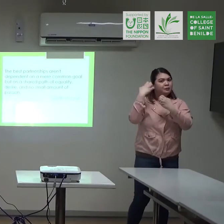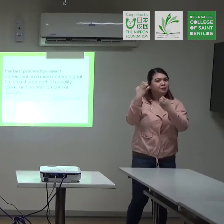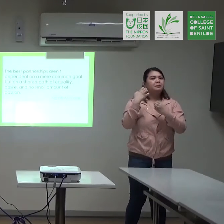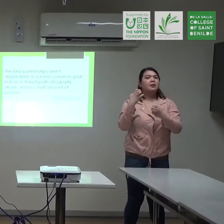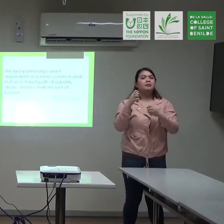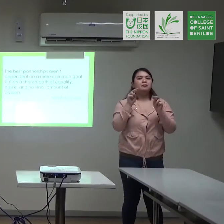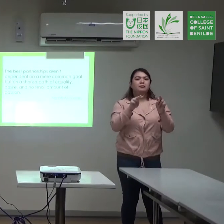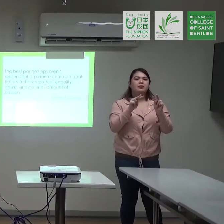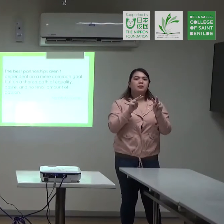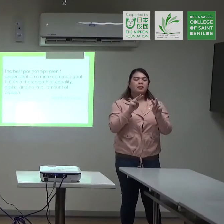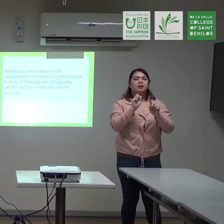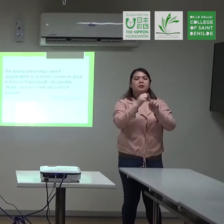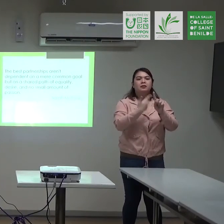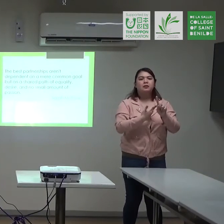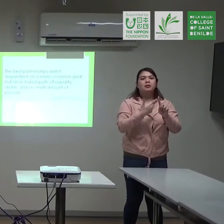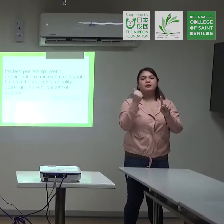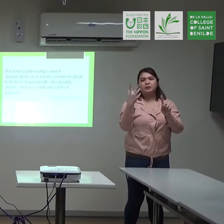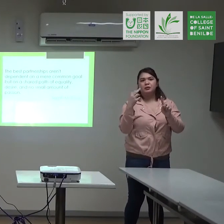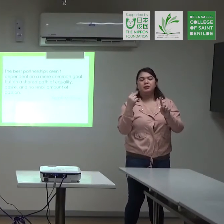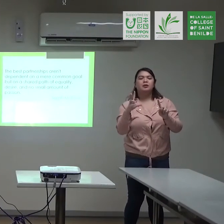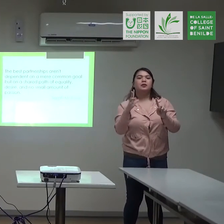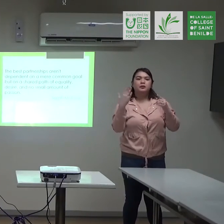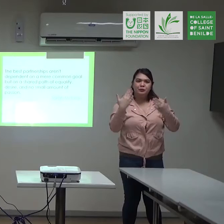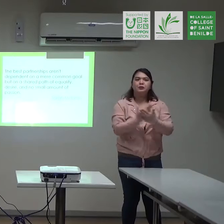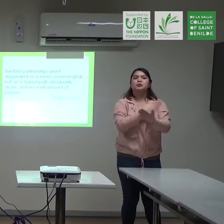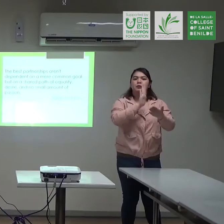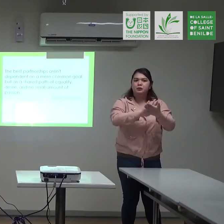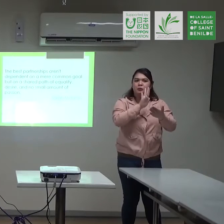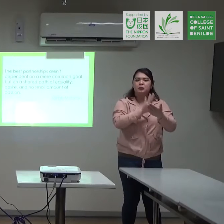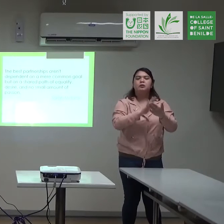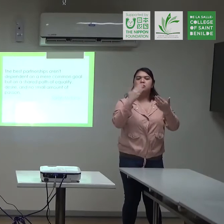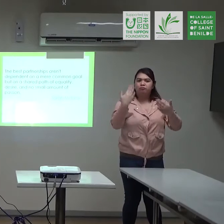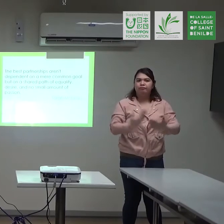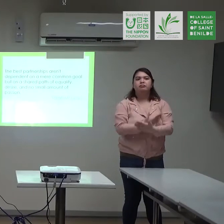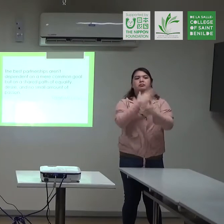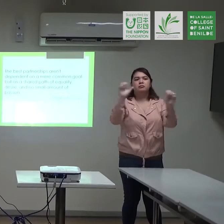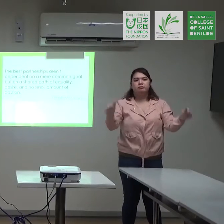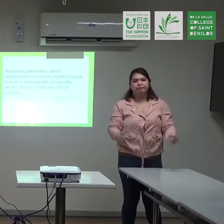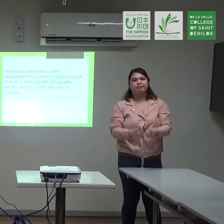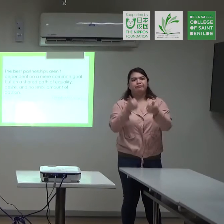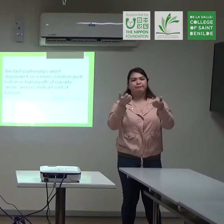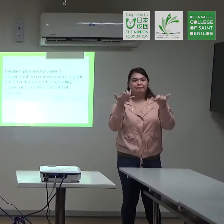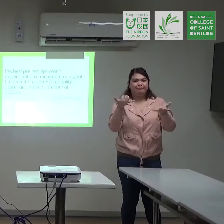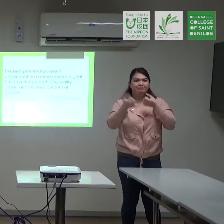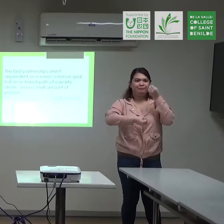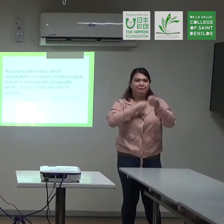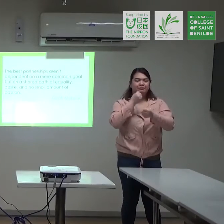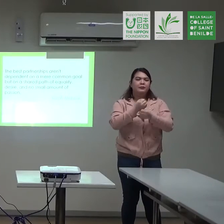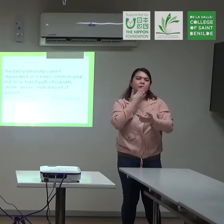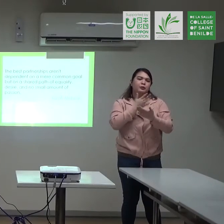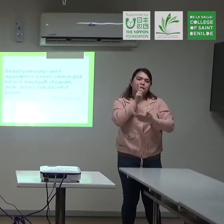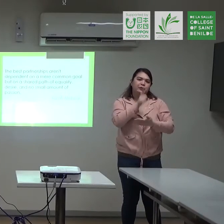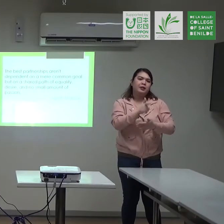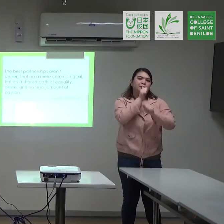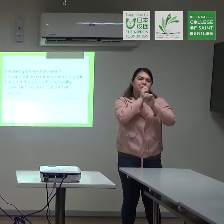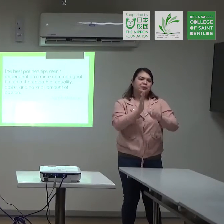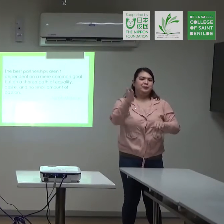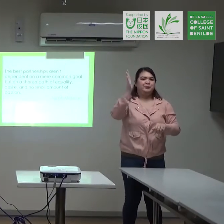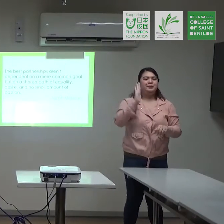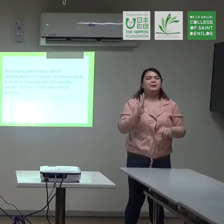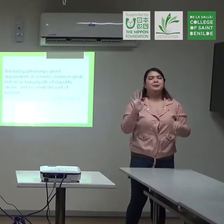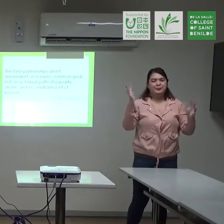an entirely new environment, facing a new challenge this year. Good luck and God bless.